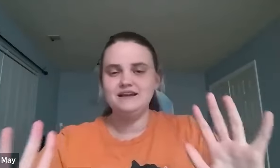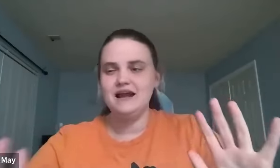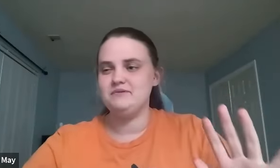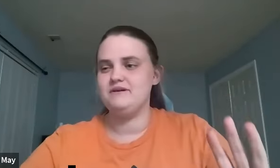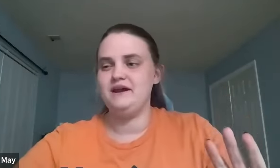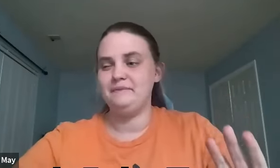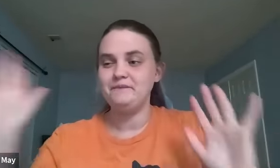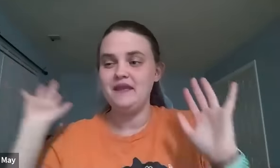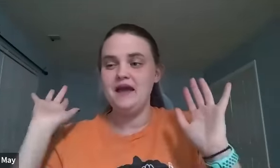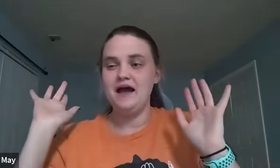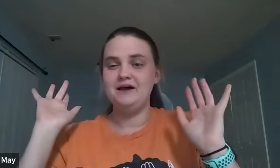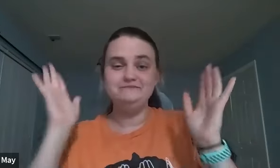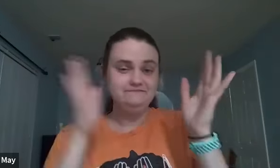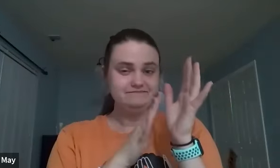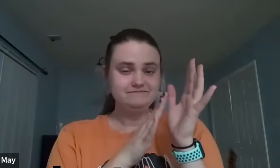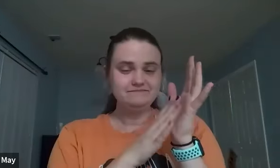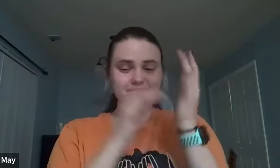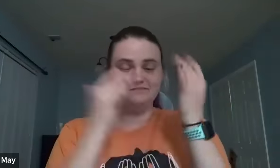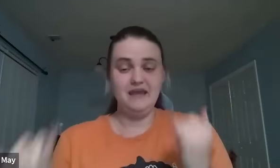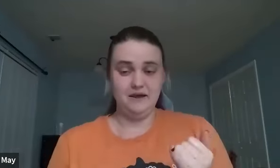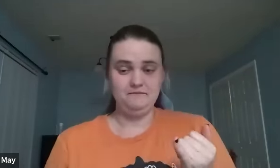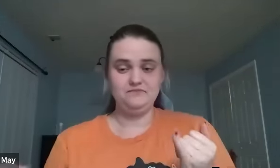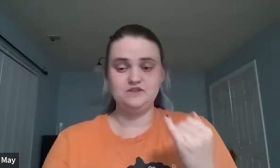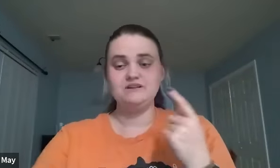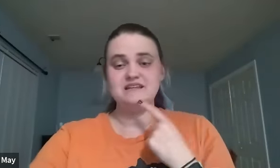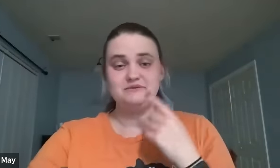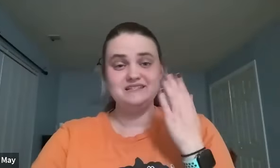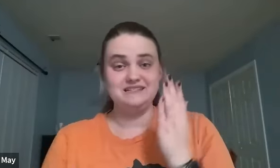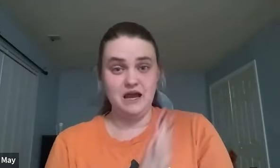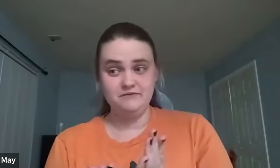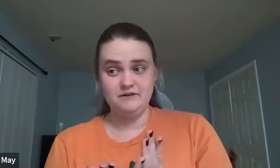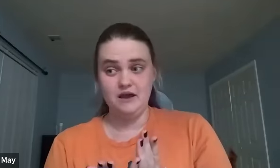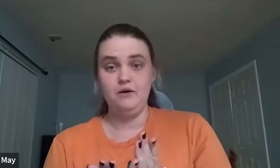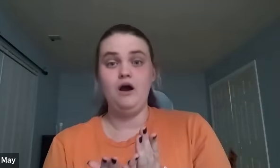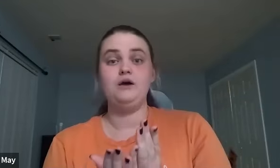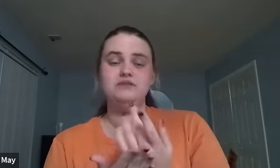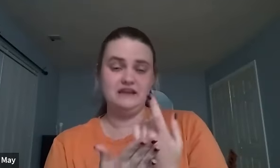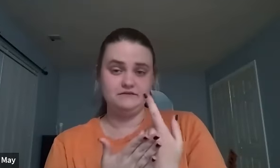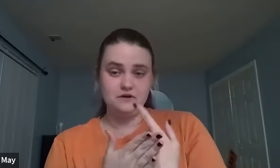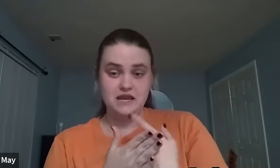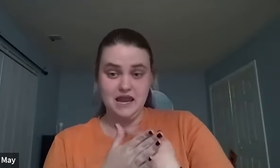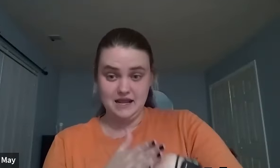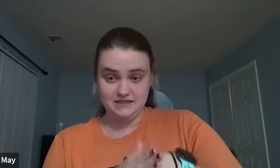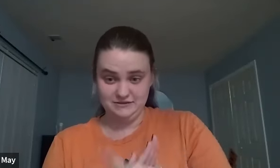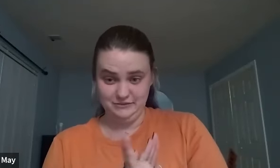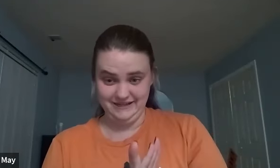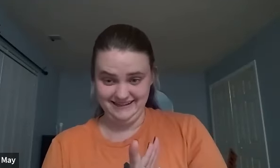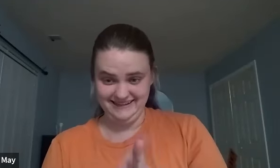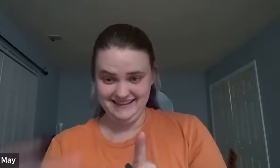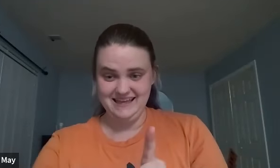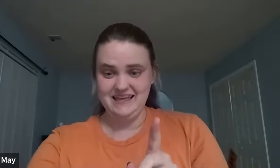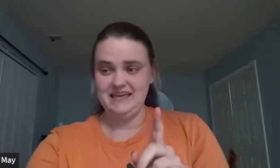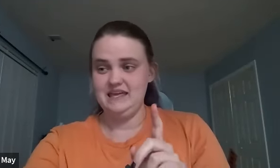get hyper right now. No, so I'll say we'll stop for now. Our plan for next week